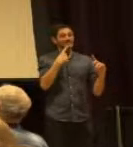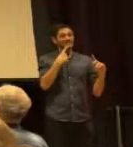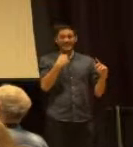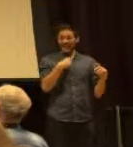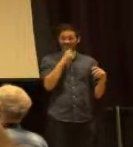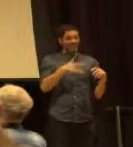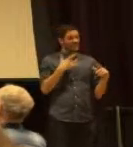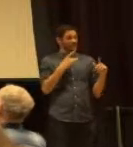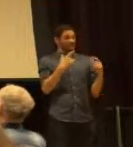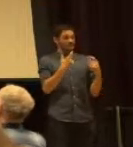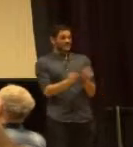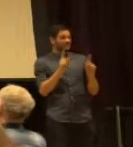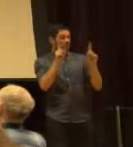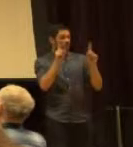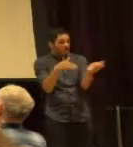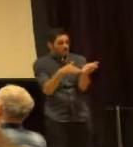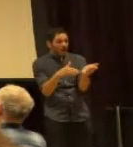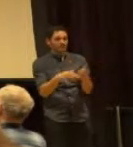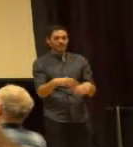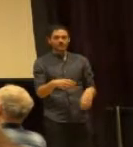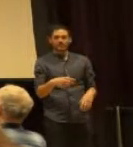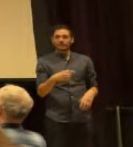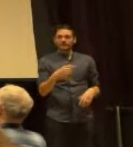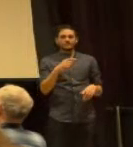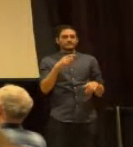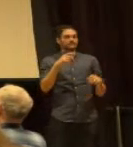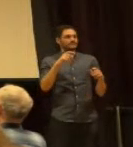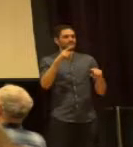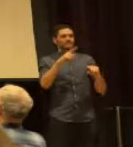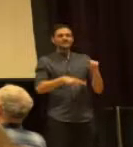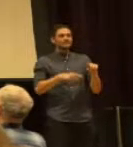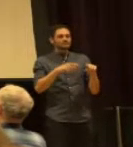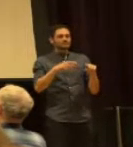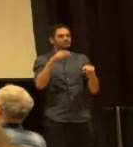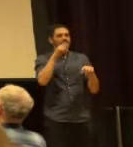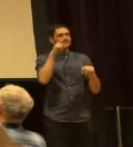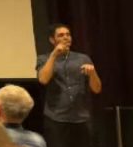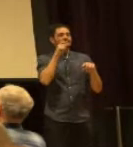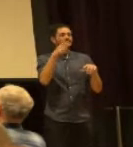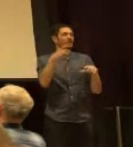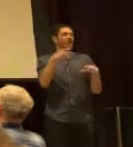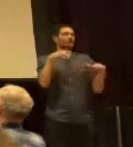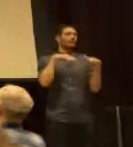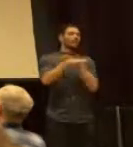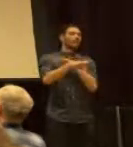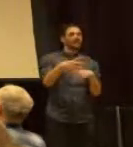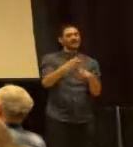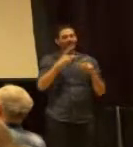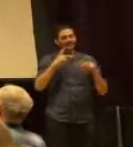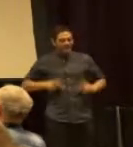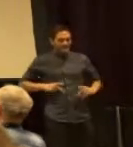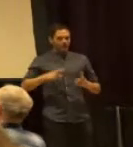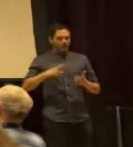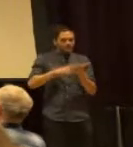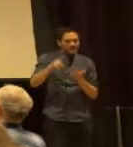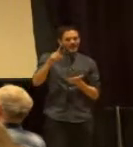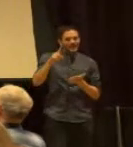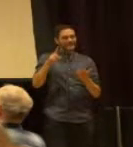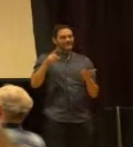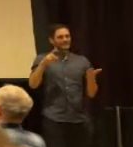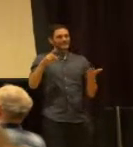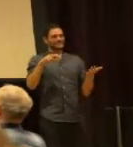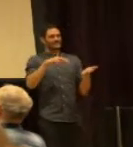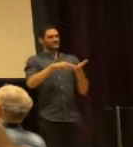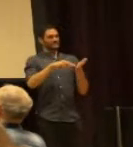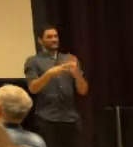or I don't get this, and that leads to more severe consequences, am I going to be buried in something that I would never put on my